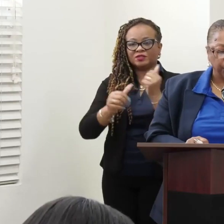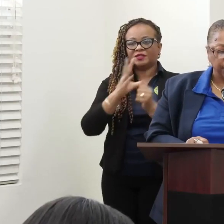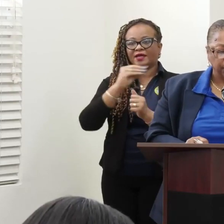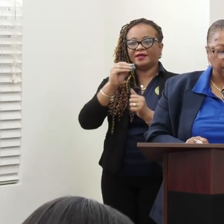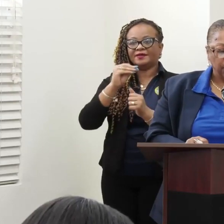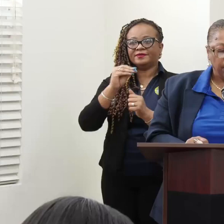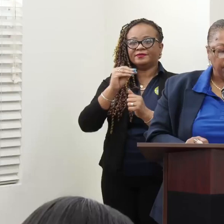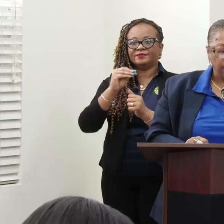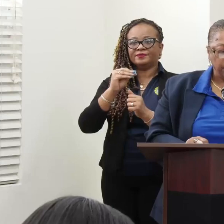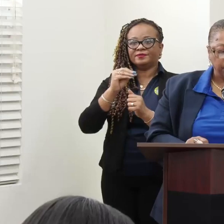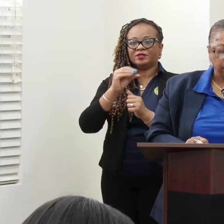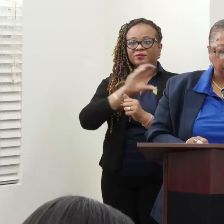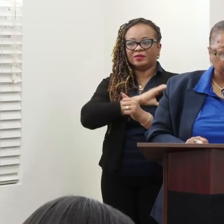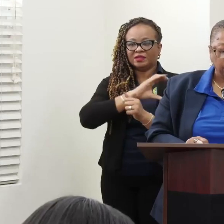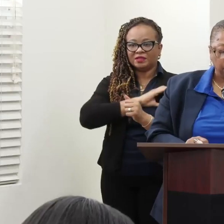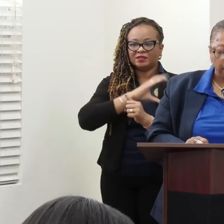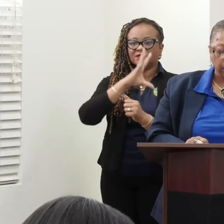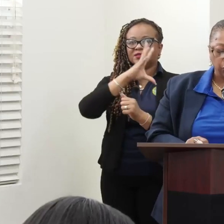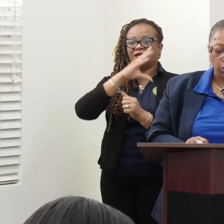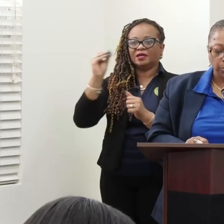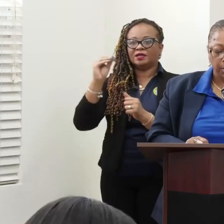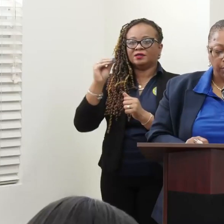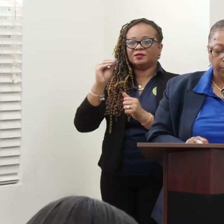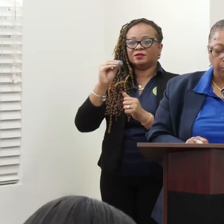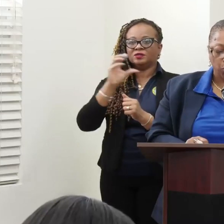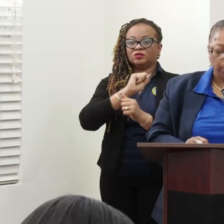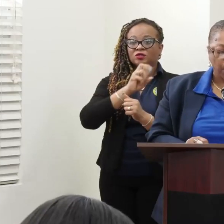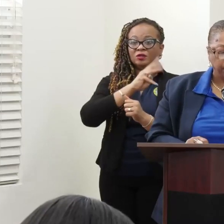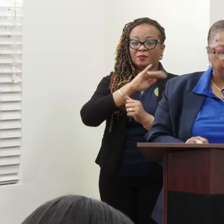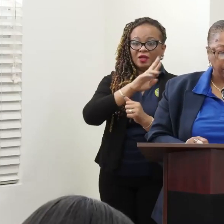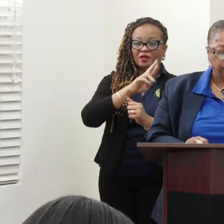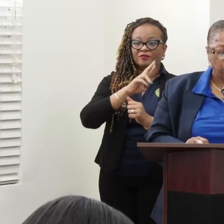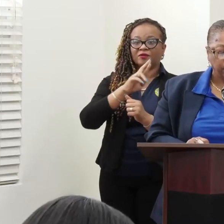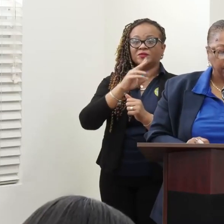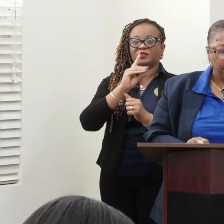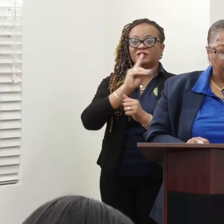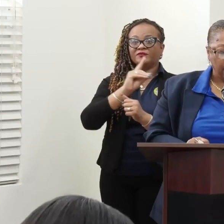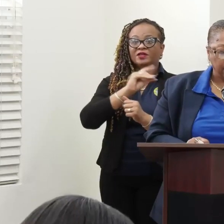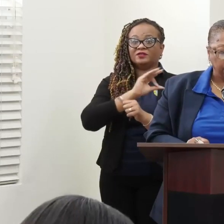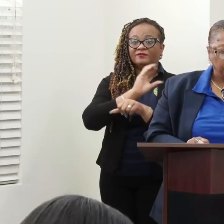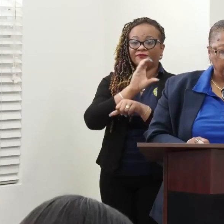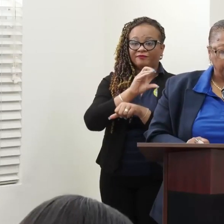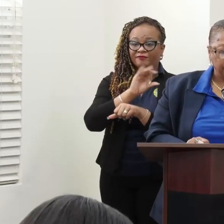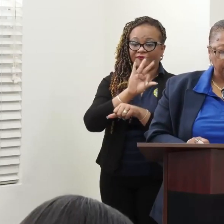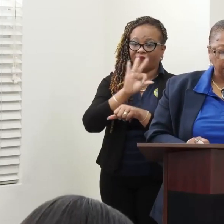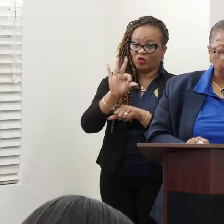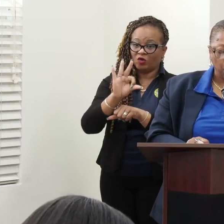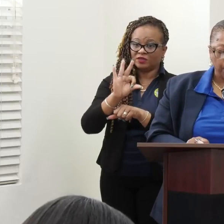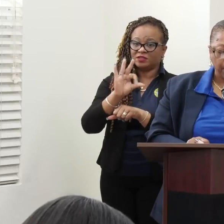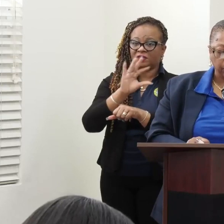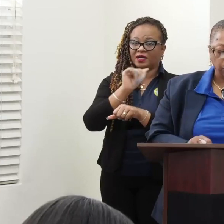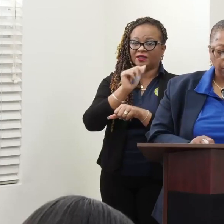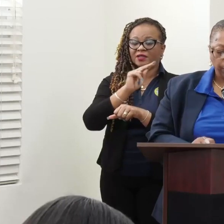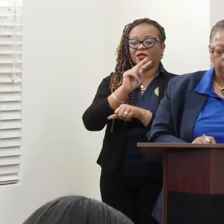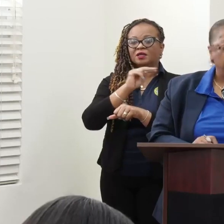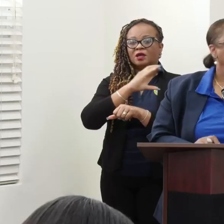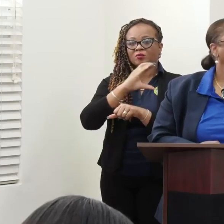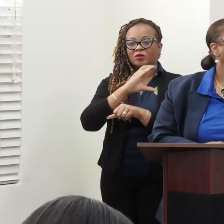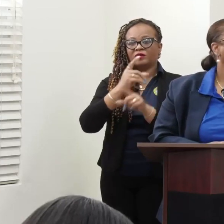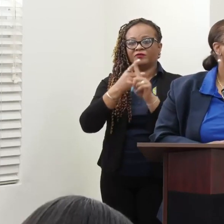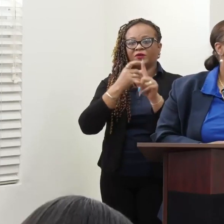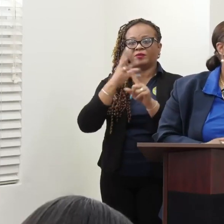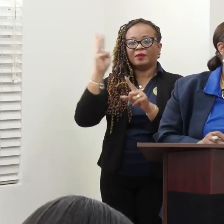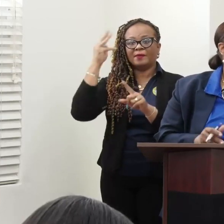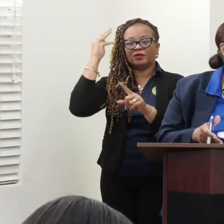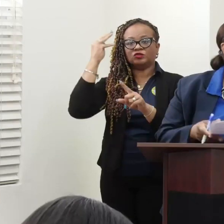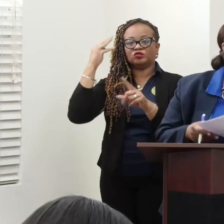Commissioner of Police, then Commander Sonia Miller from the Royal Bahamas Defense Force, and Ms. Antoinette Comabach from